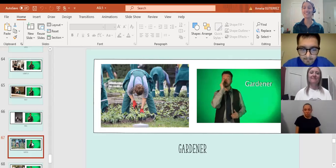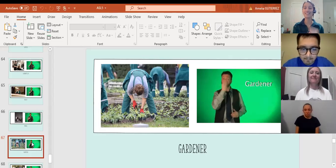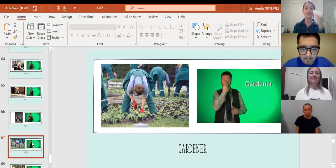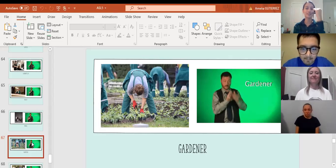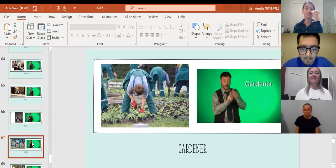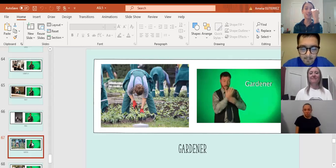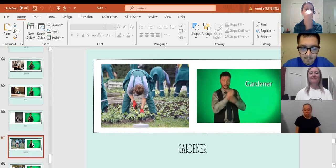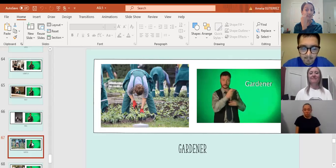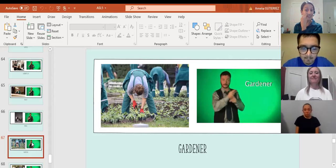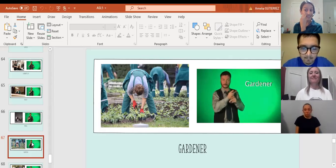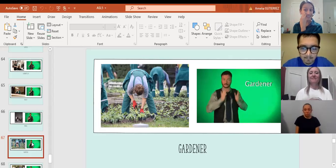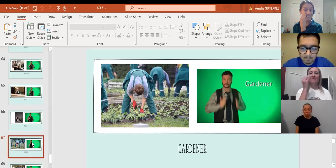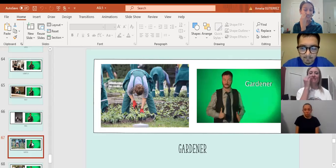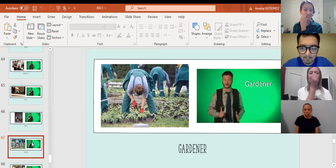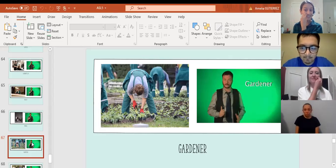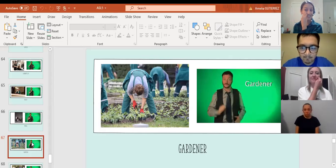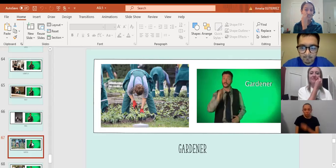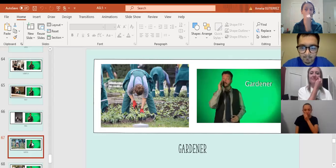to it. So flower,